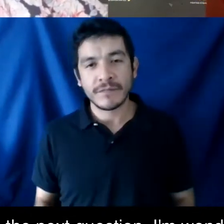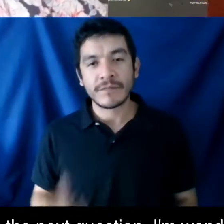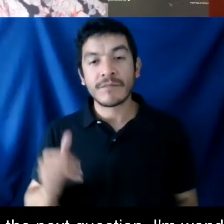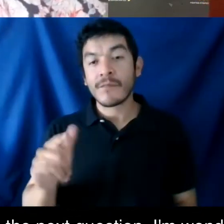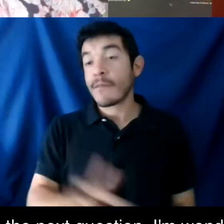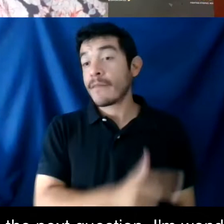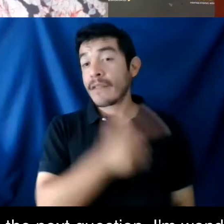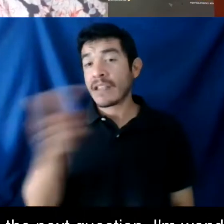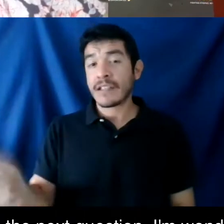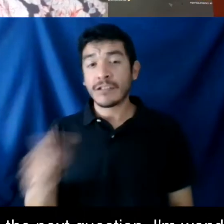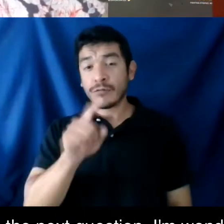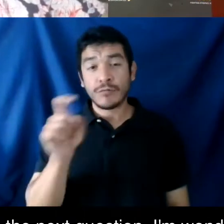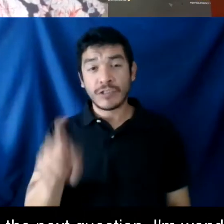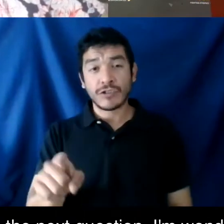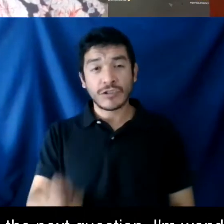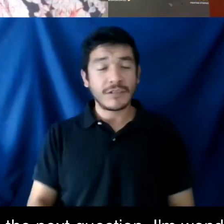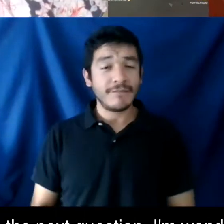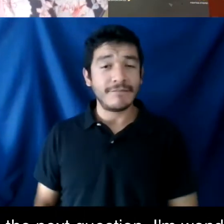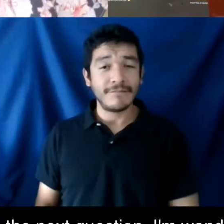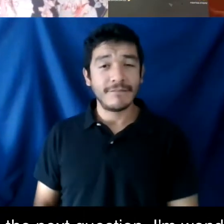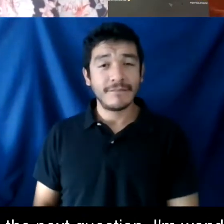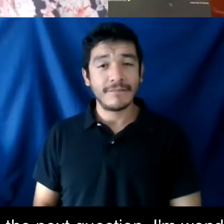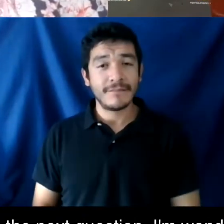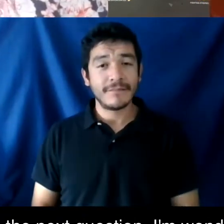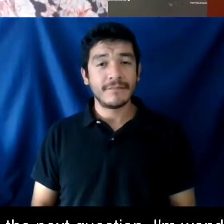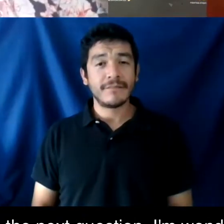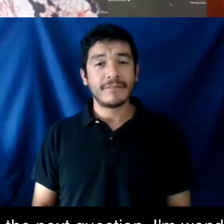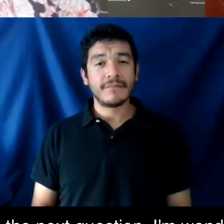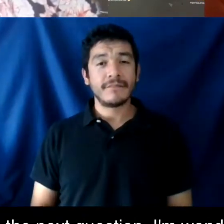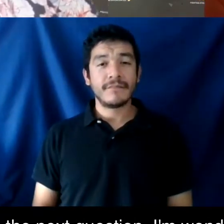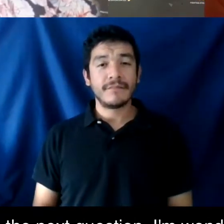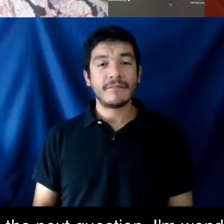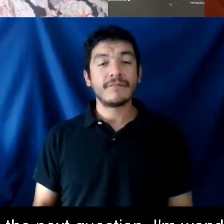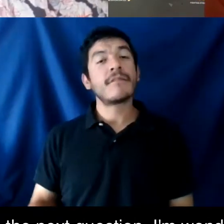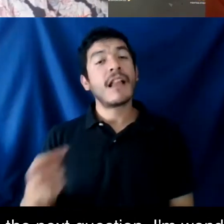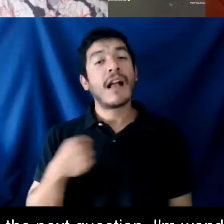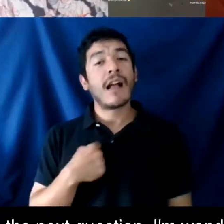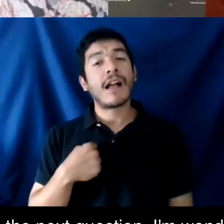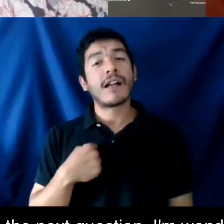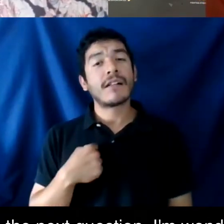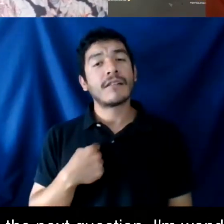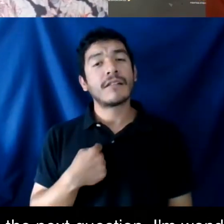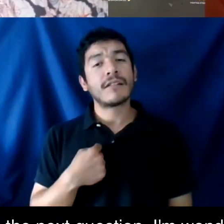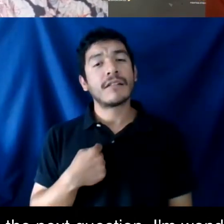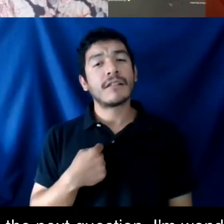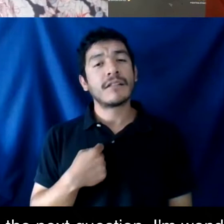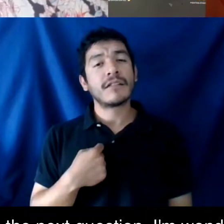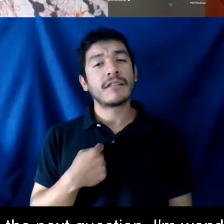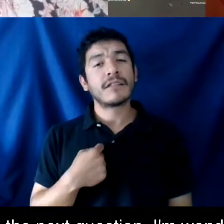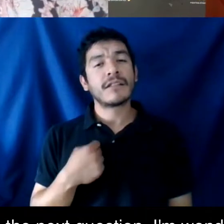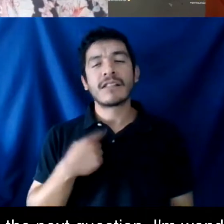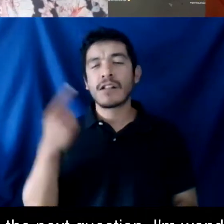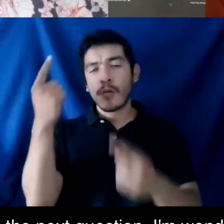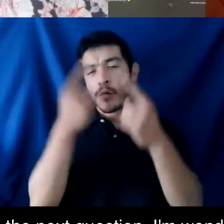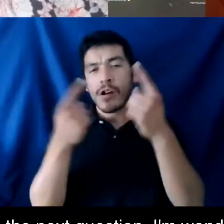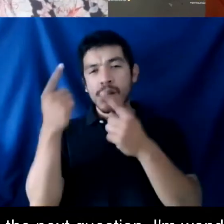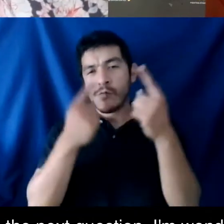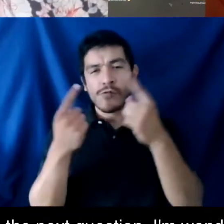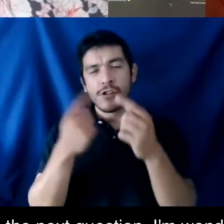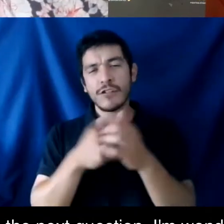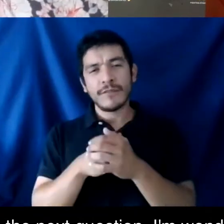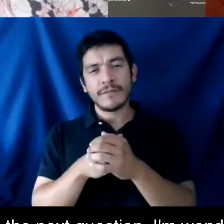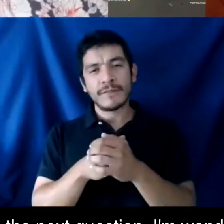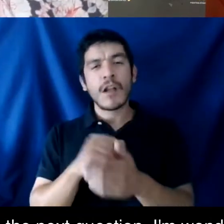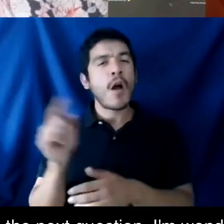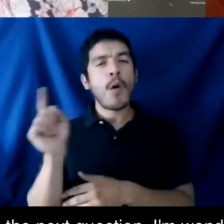on to the next question. Um, I'm I'm wondering, um,